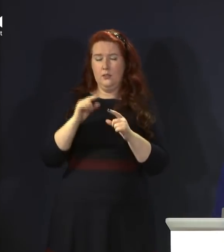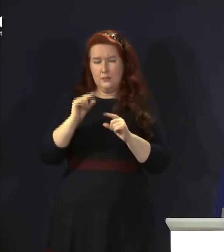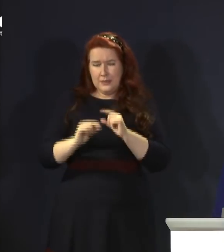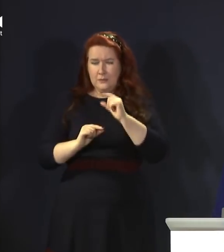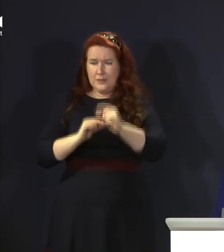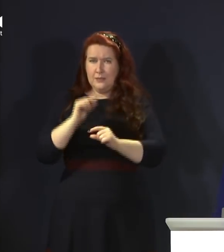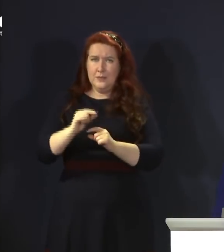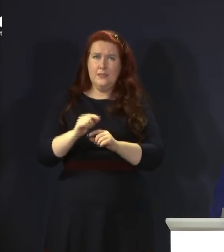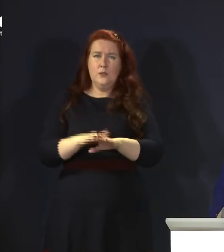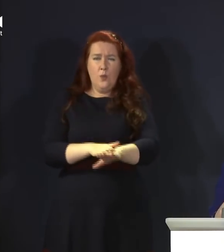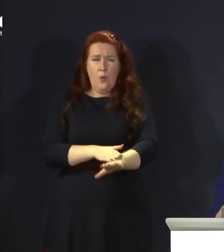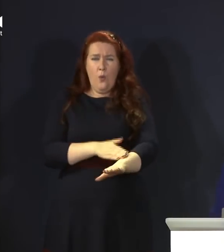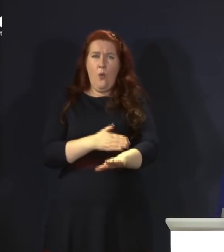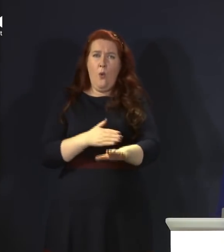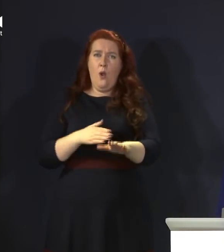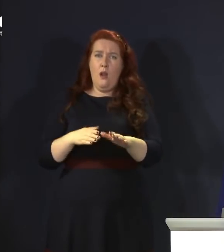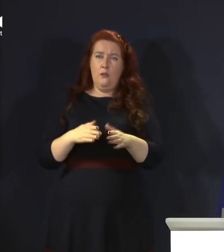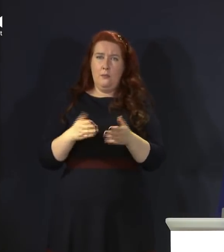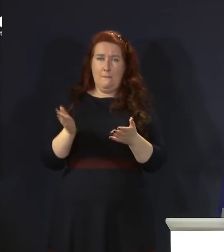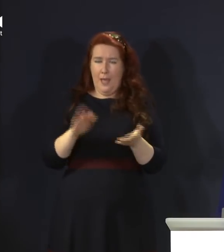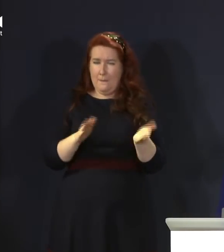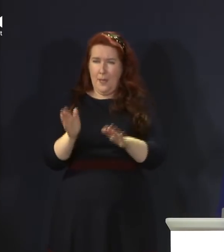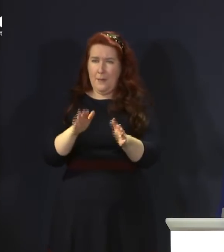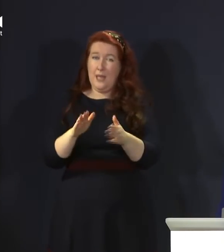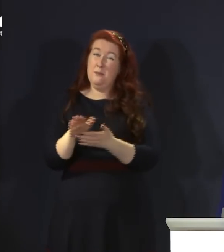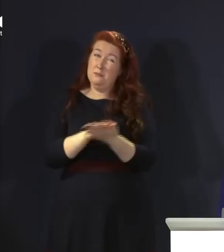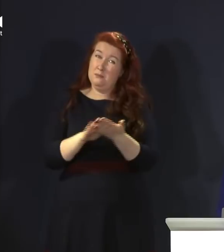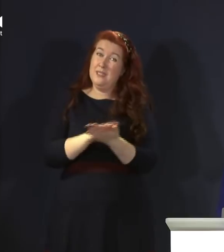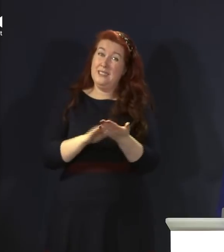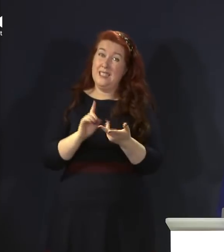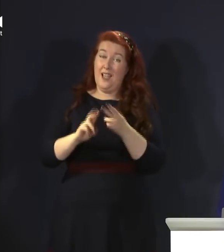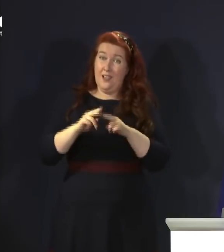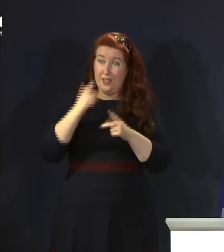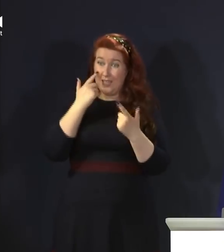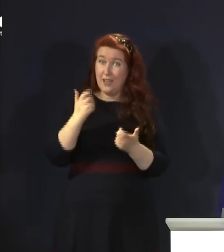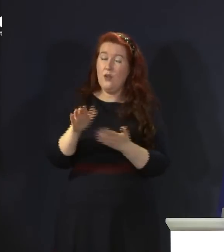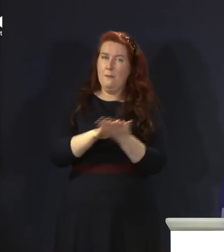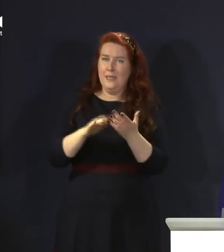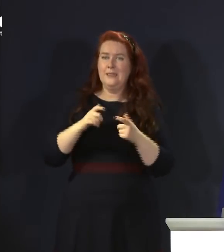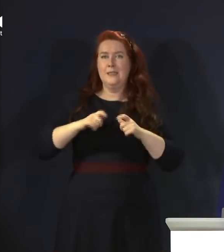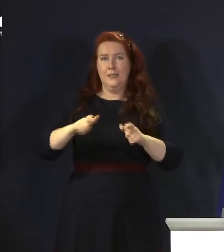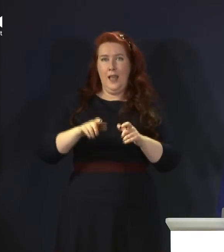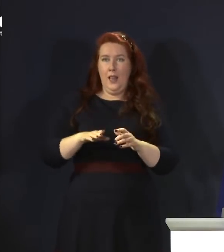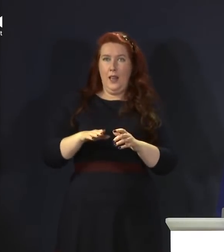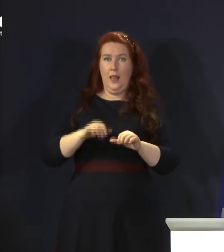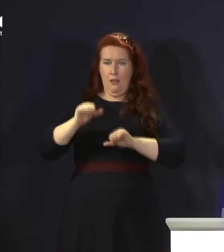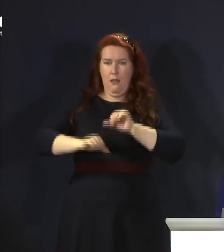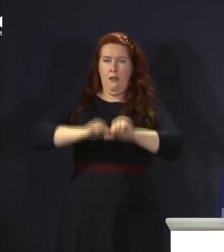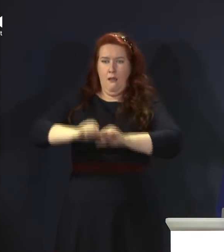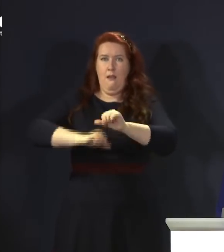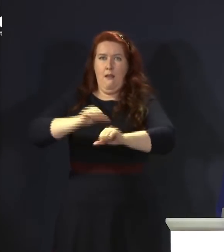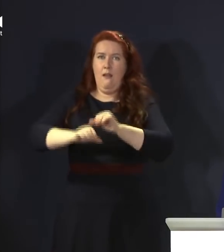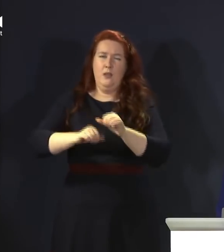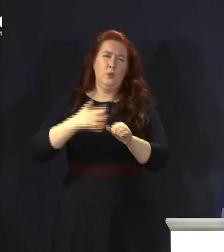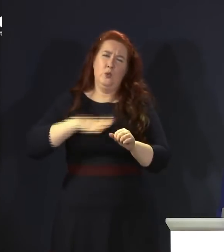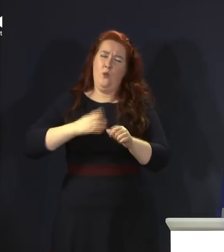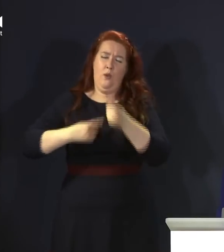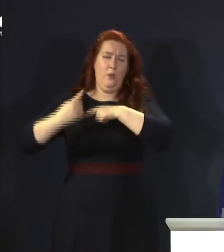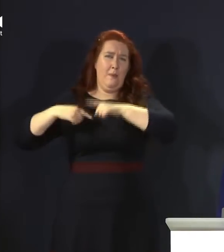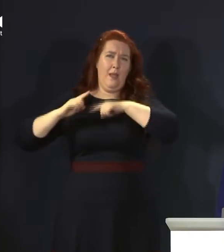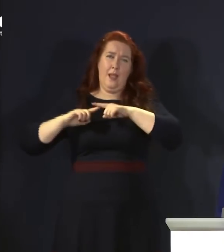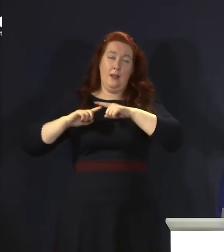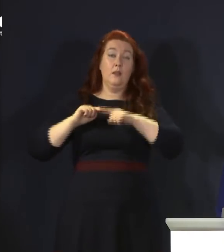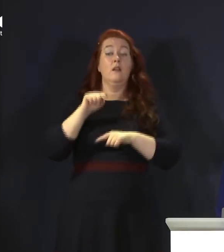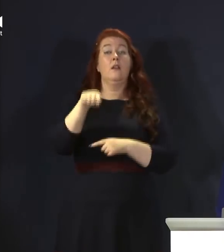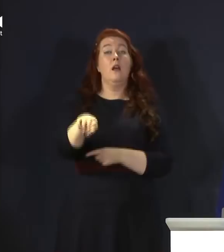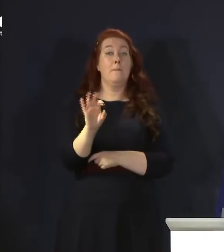approach out of lockdown, because that is more likely to mean that we stay on a forward track. And as of Monday, there will be